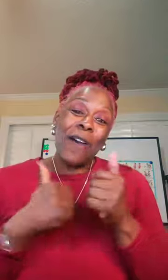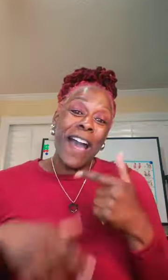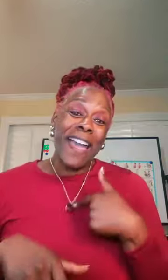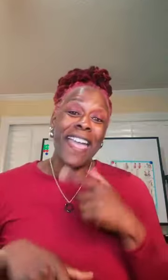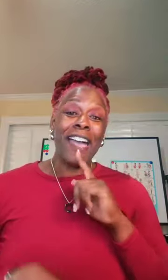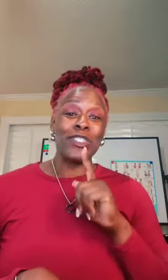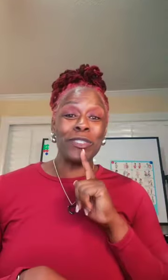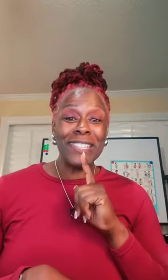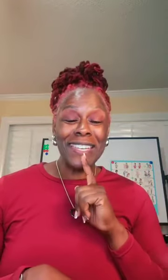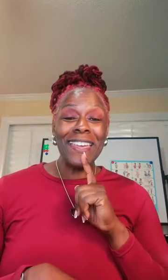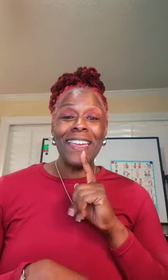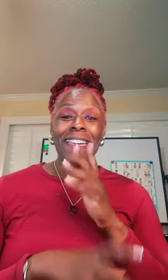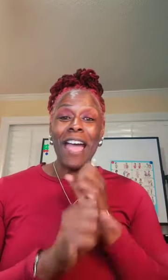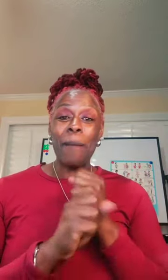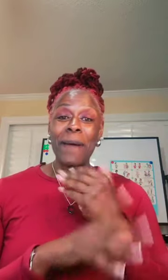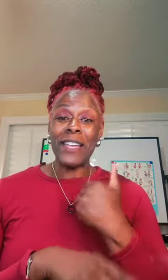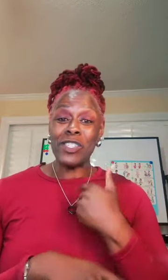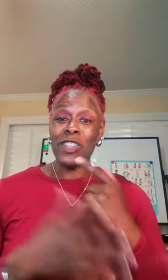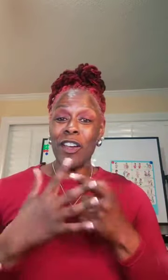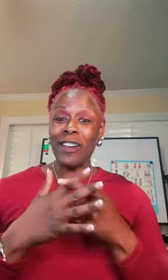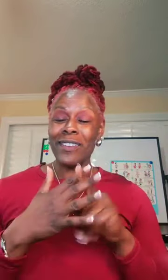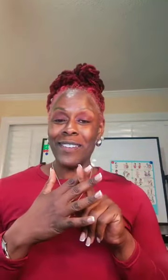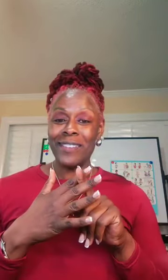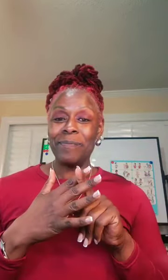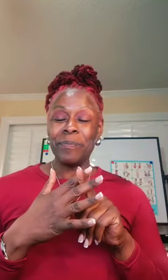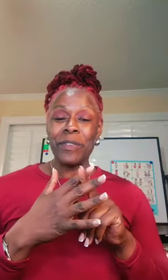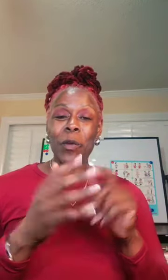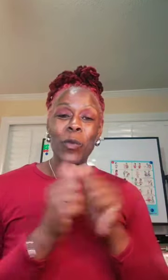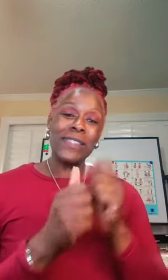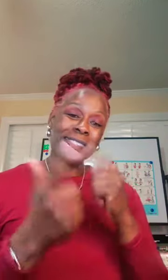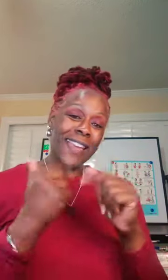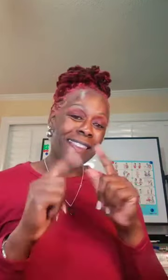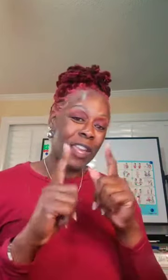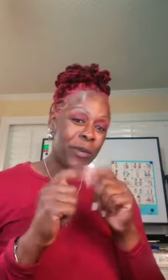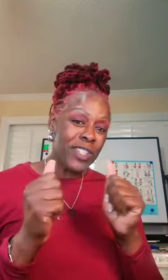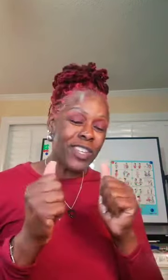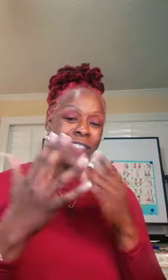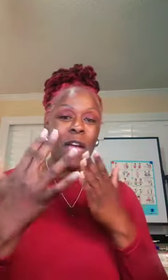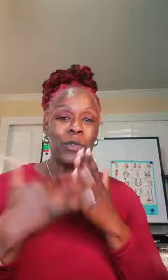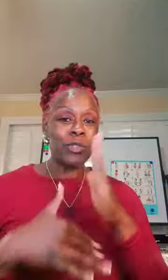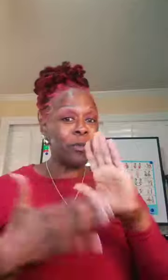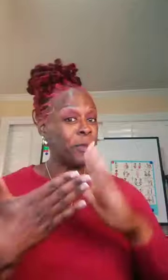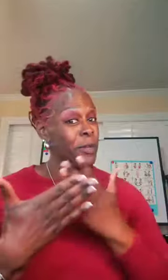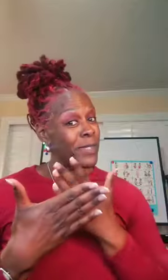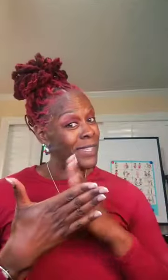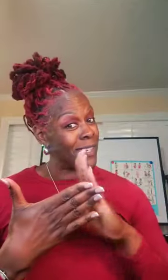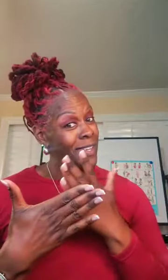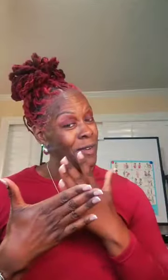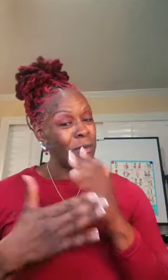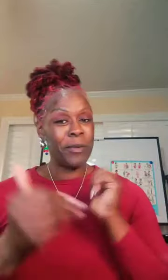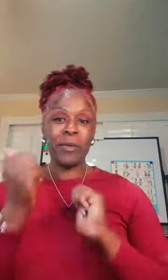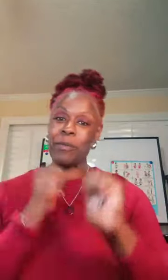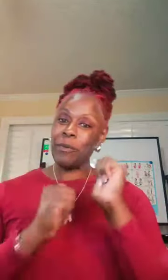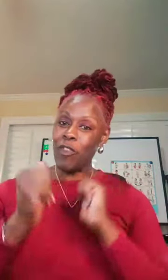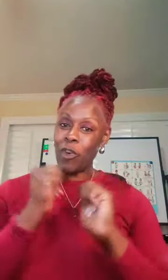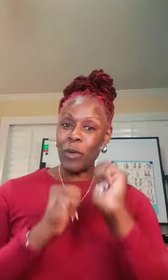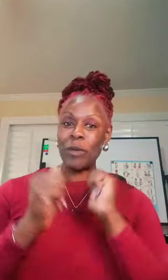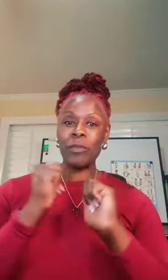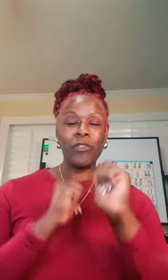I actually got my start with sign language, and that was through music. We would